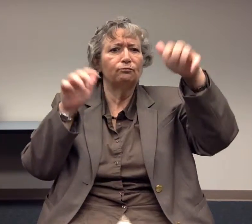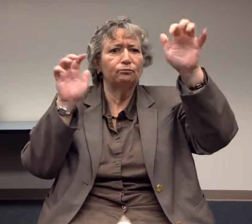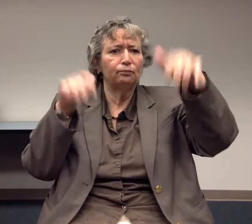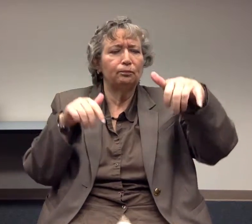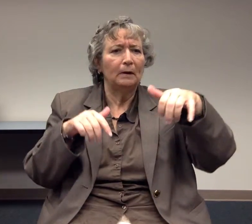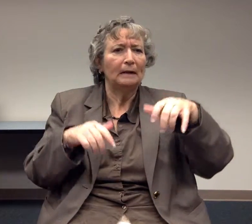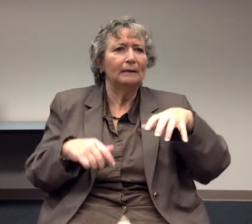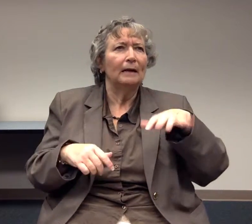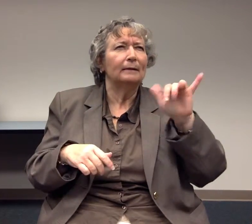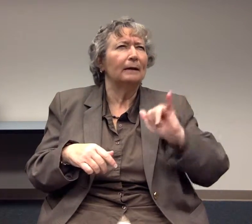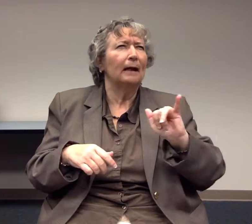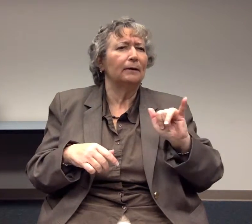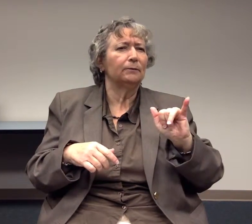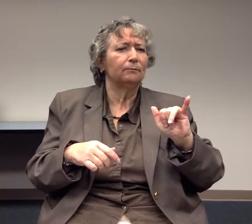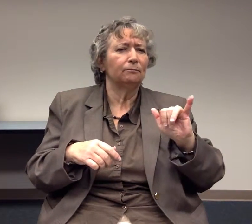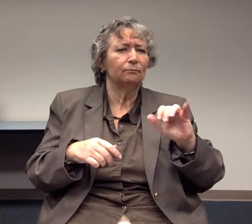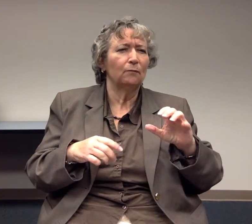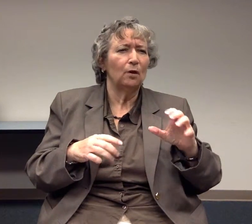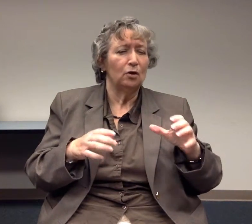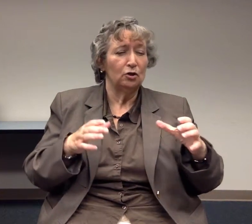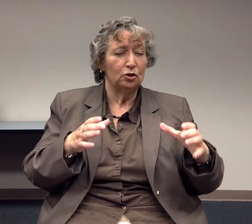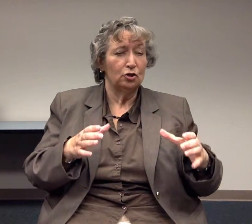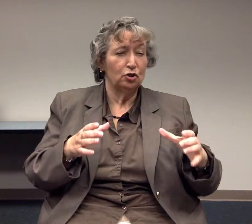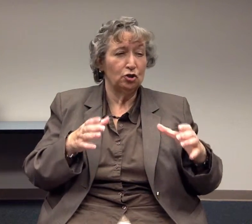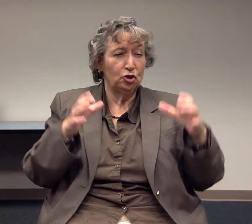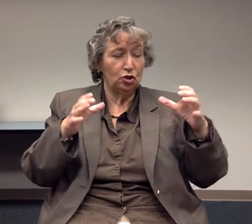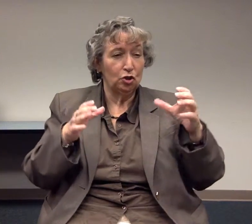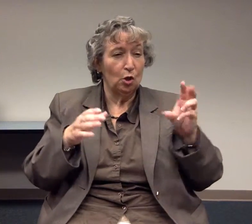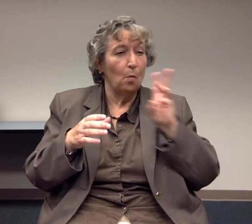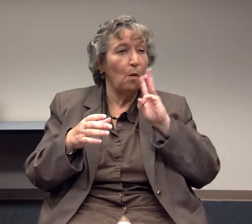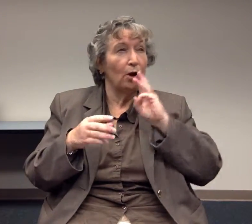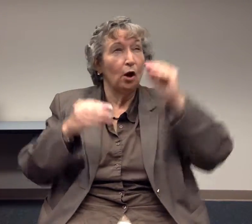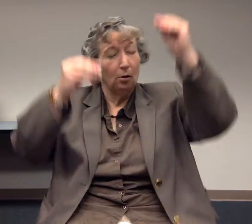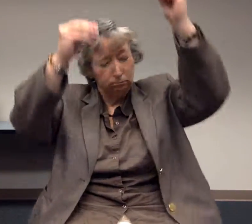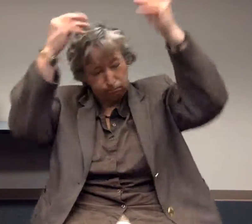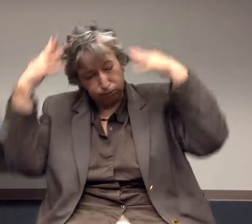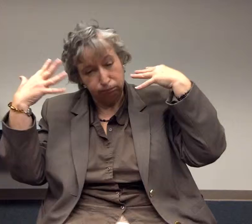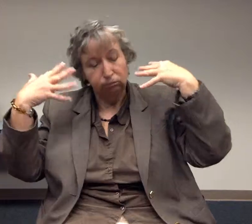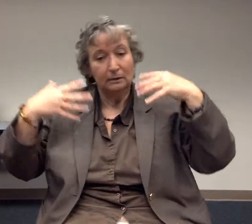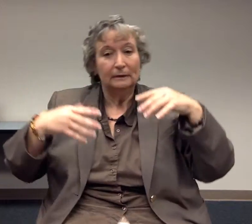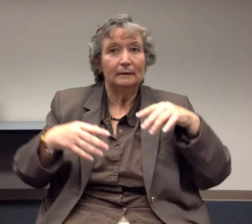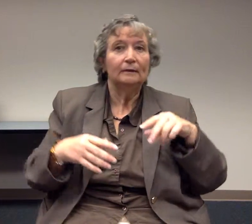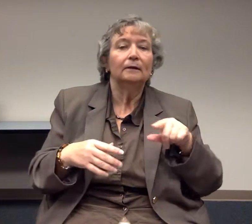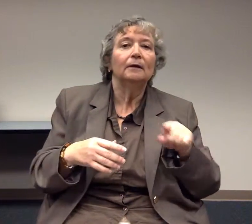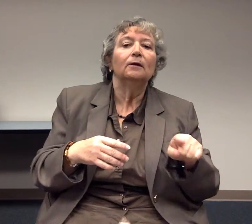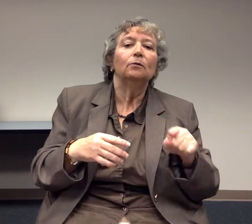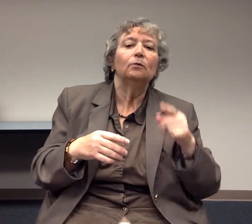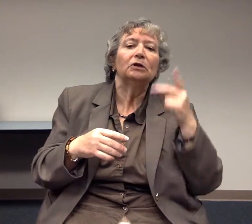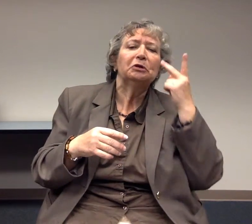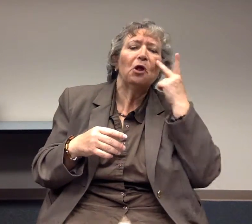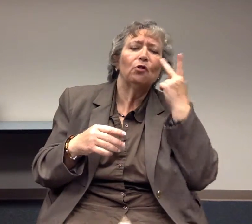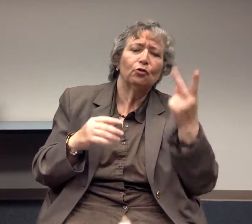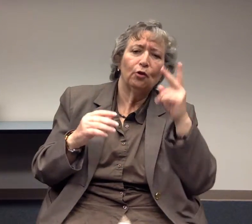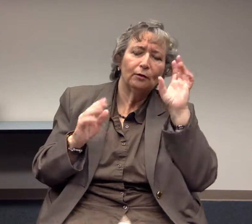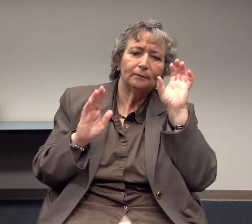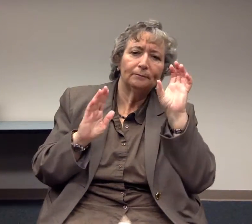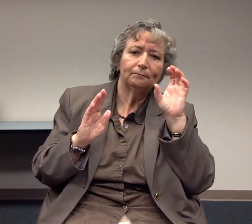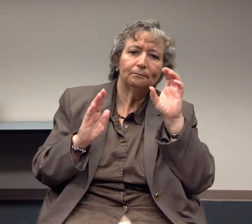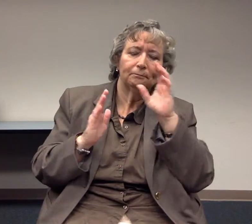of the flower to notice all the little tiny details and all the shapes and the little lines? Georgia wanted you to stop and notice